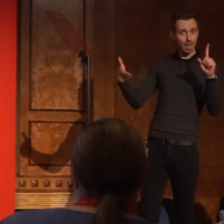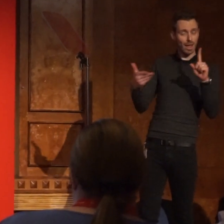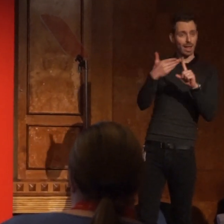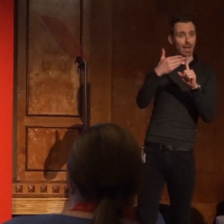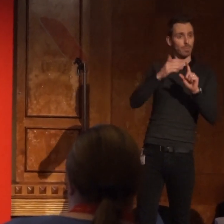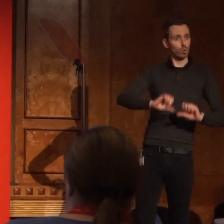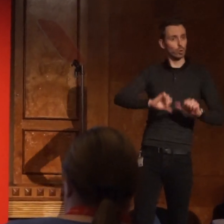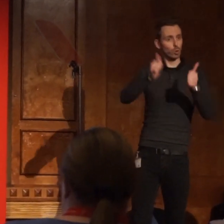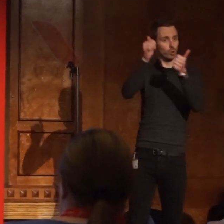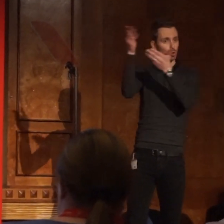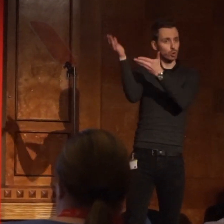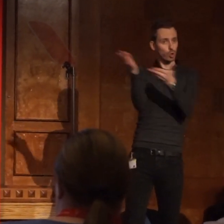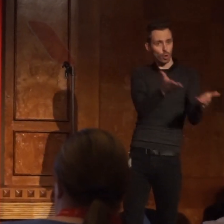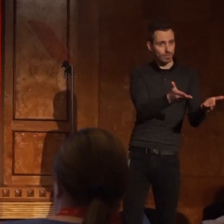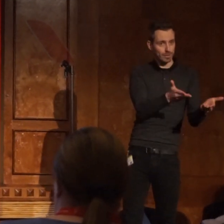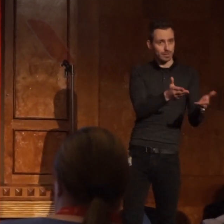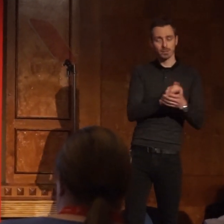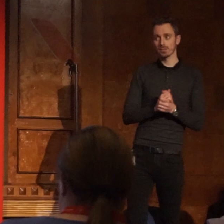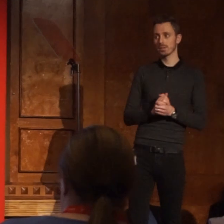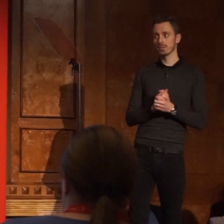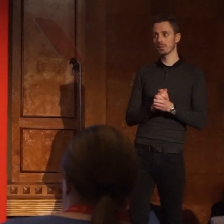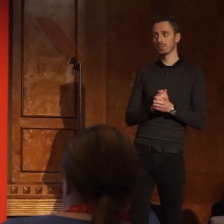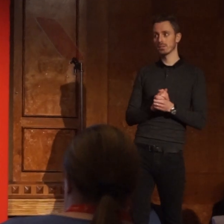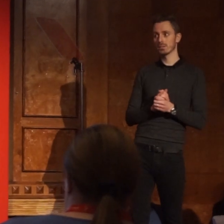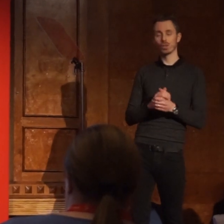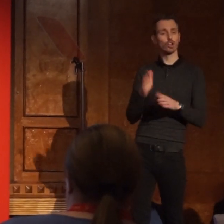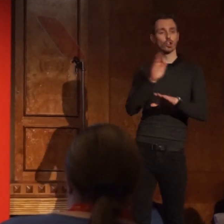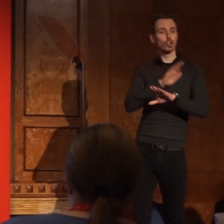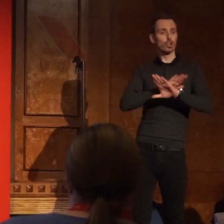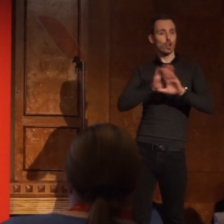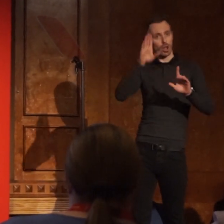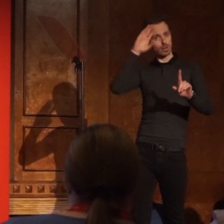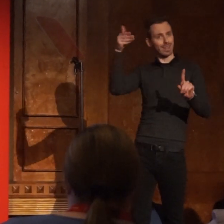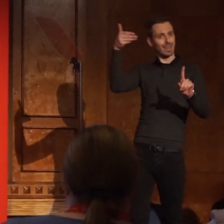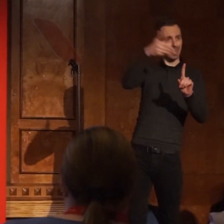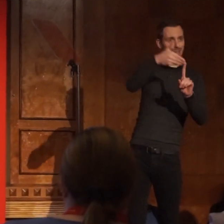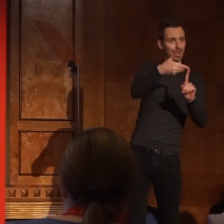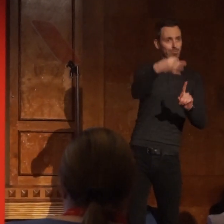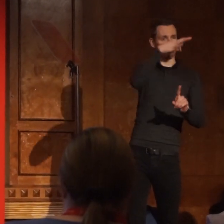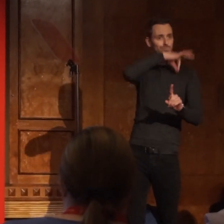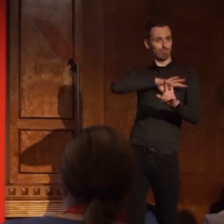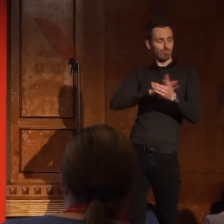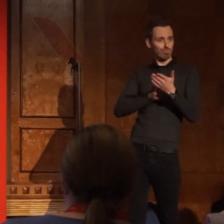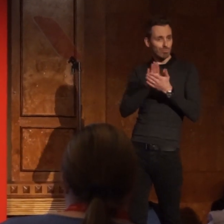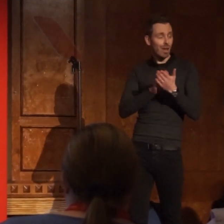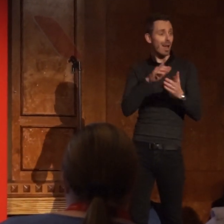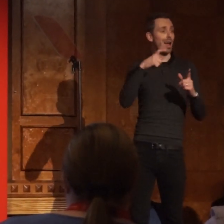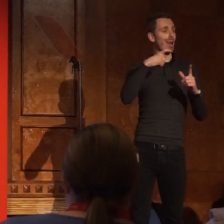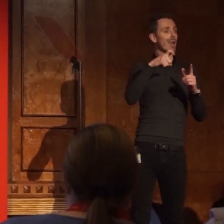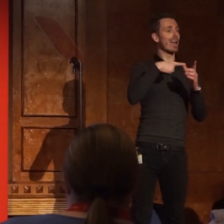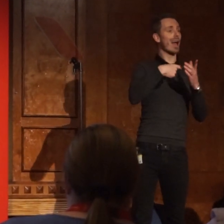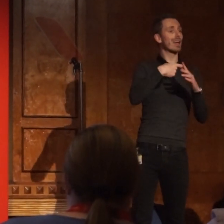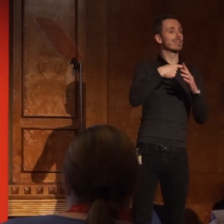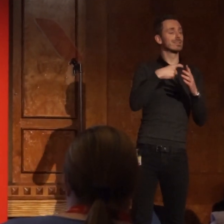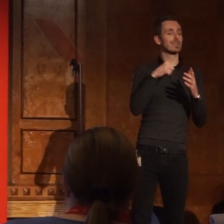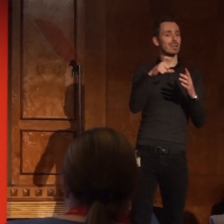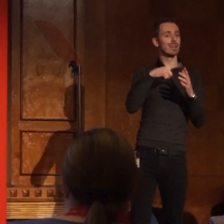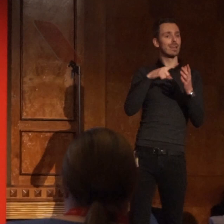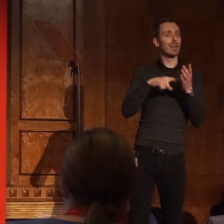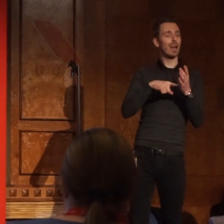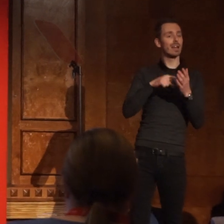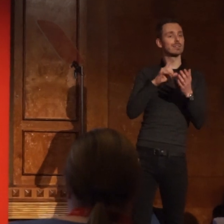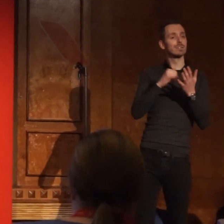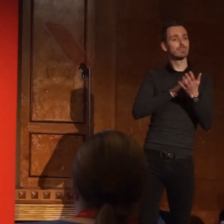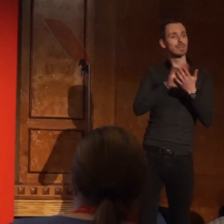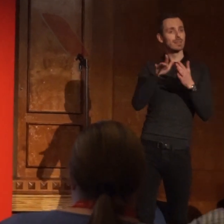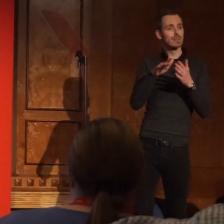to passengers and not just a fat return for shareholders. Cat Smith is working with Andy on developing our